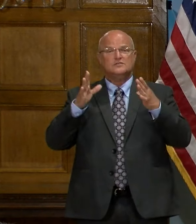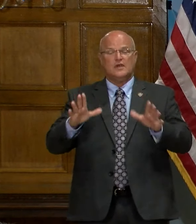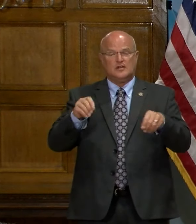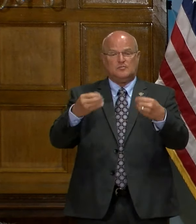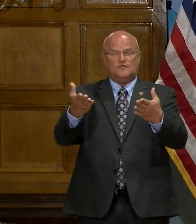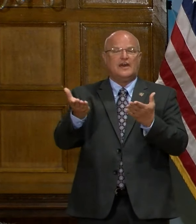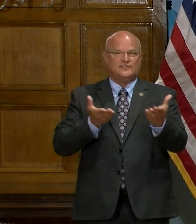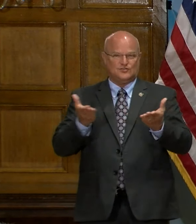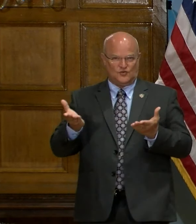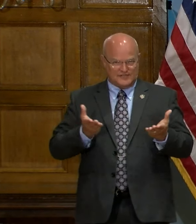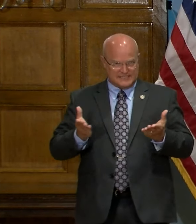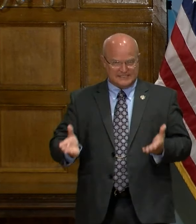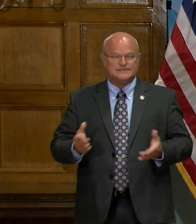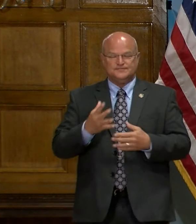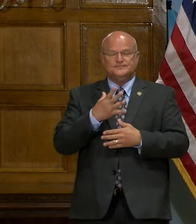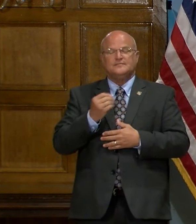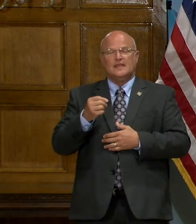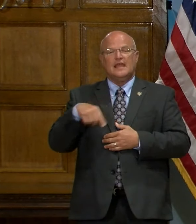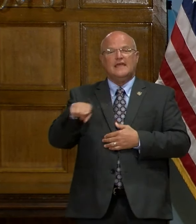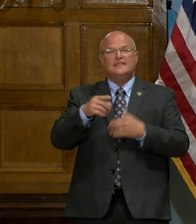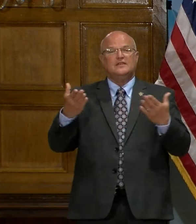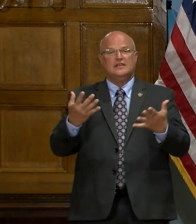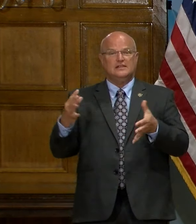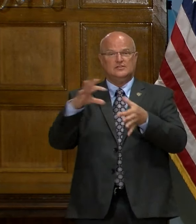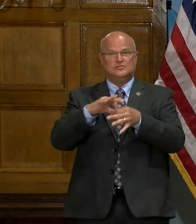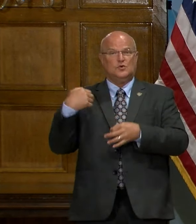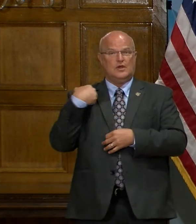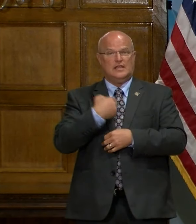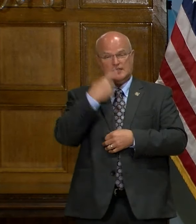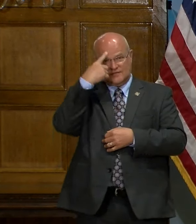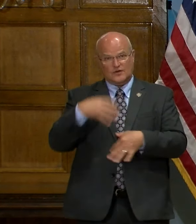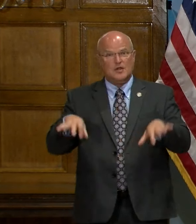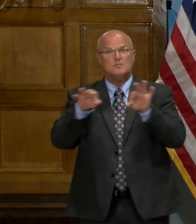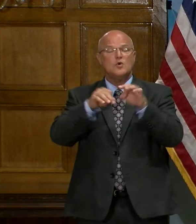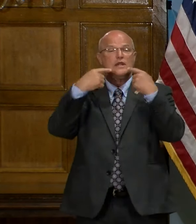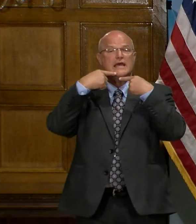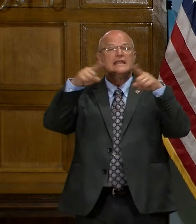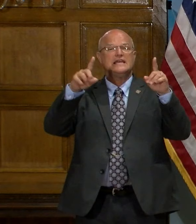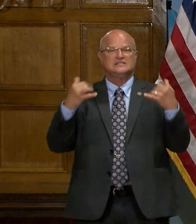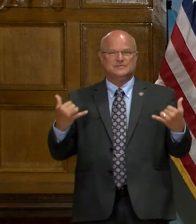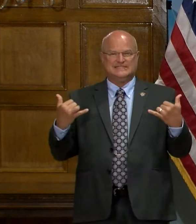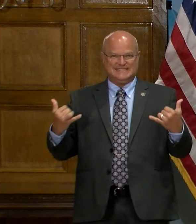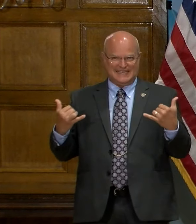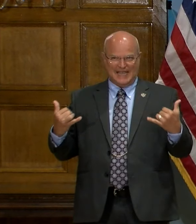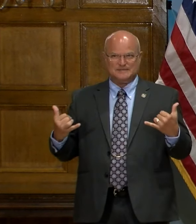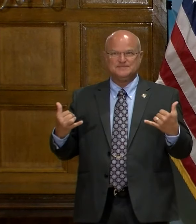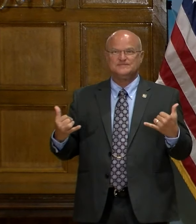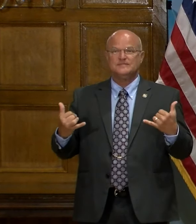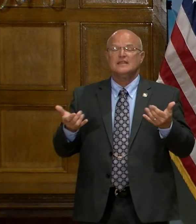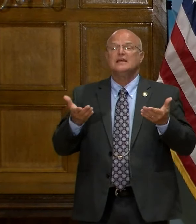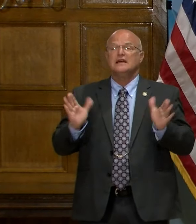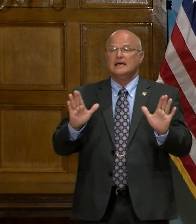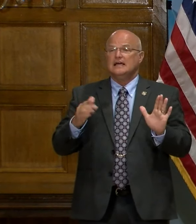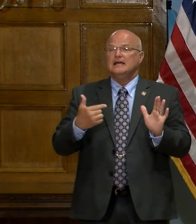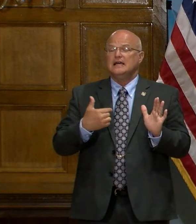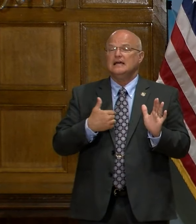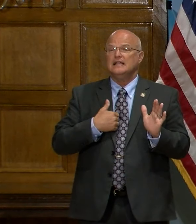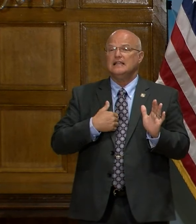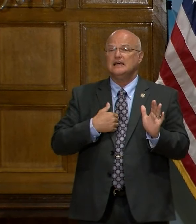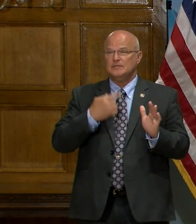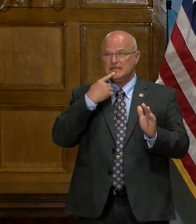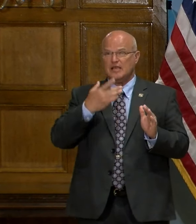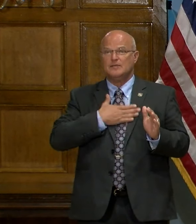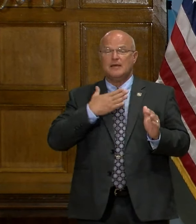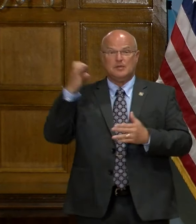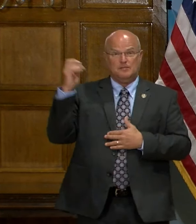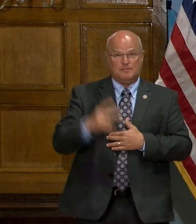Provider Services. And they're here to join us for an important announcement today. Let me say I'm